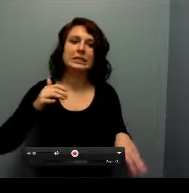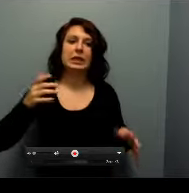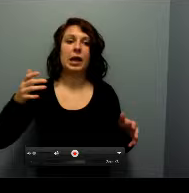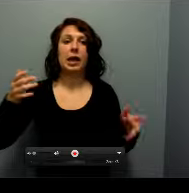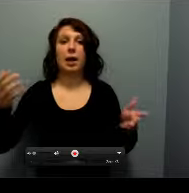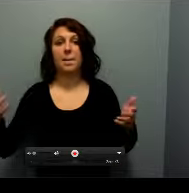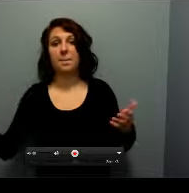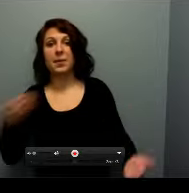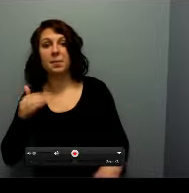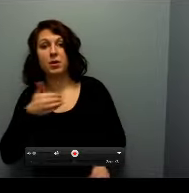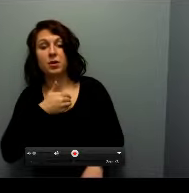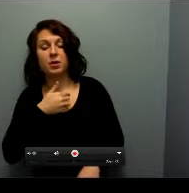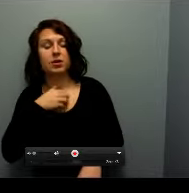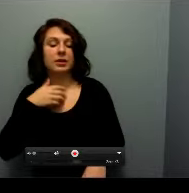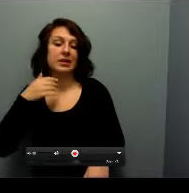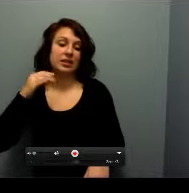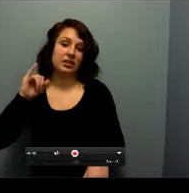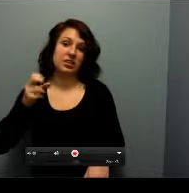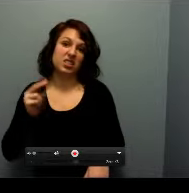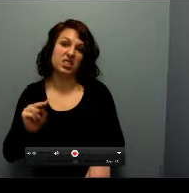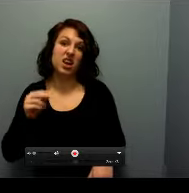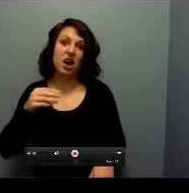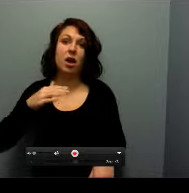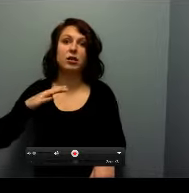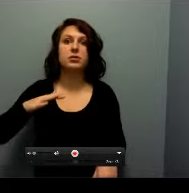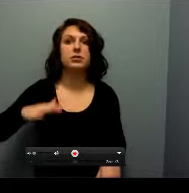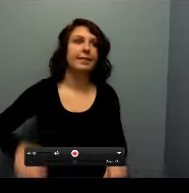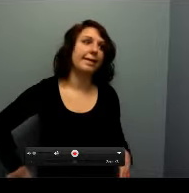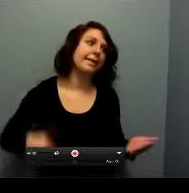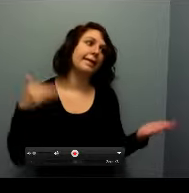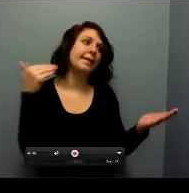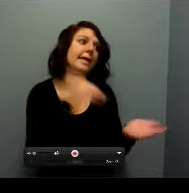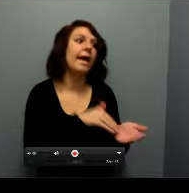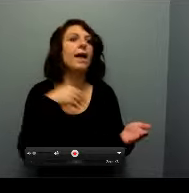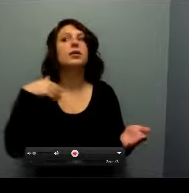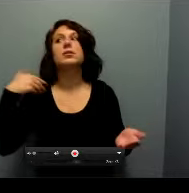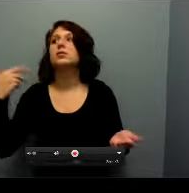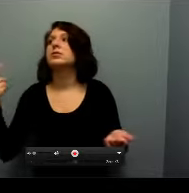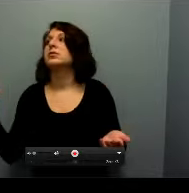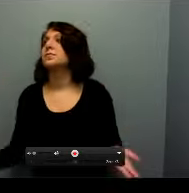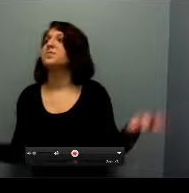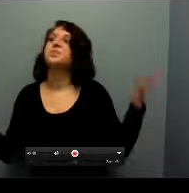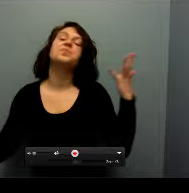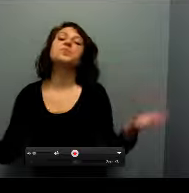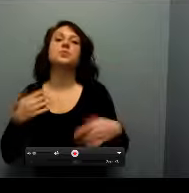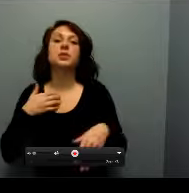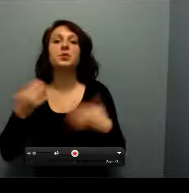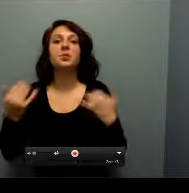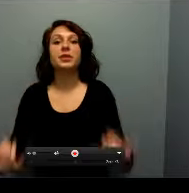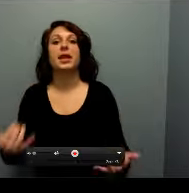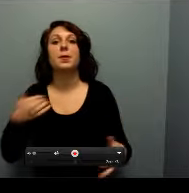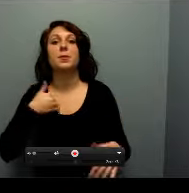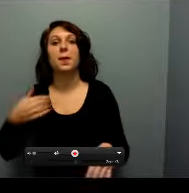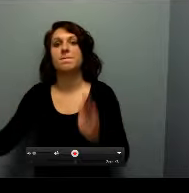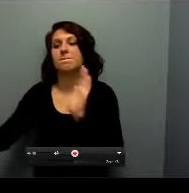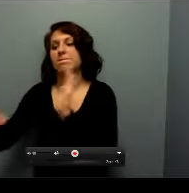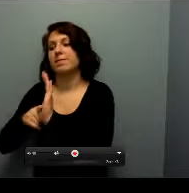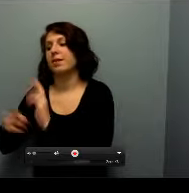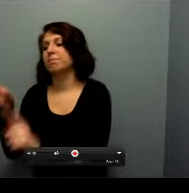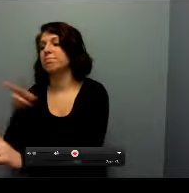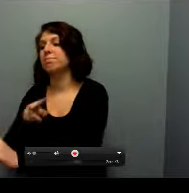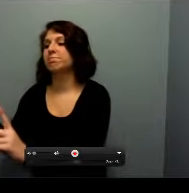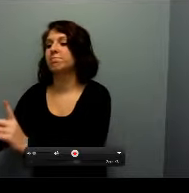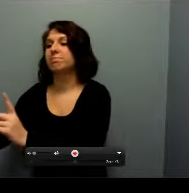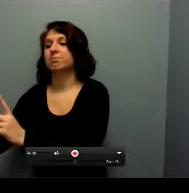reality, he's may have had some kind of accident. But because of that negative connotation you have, he'll be